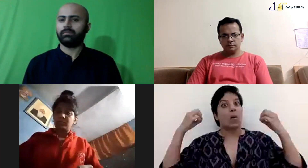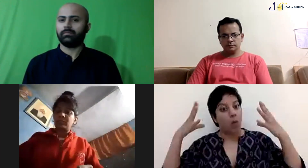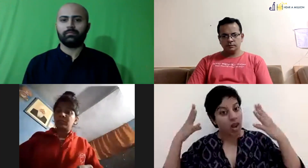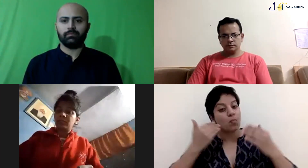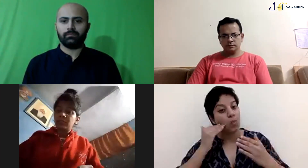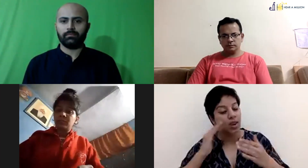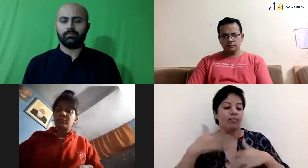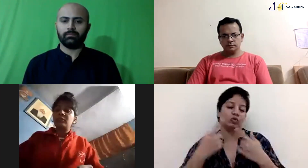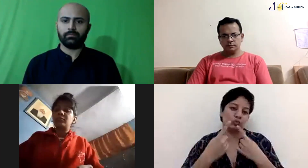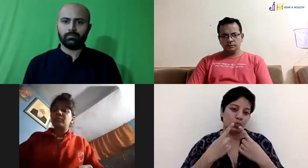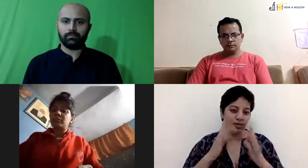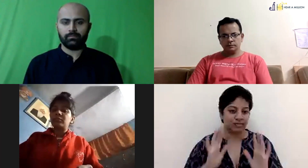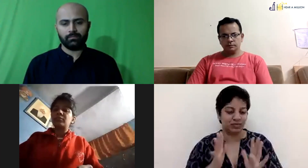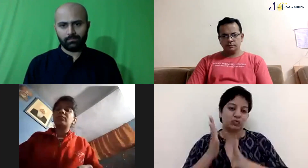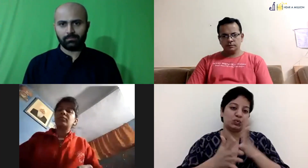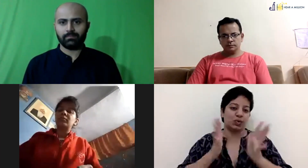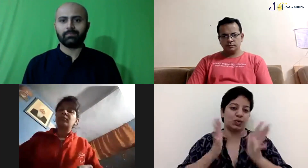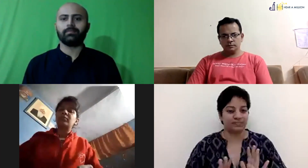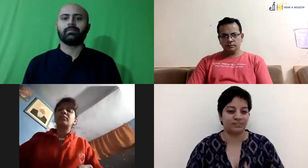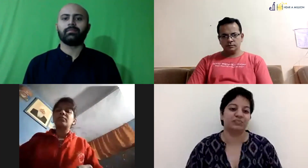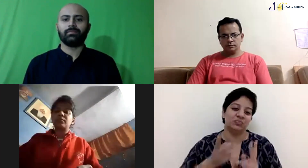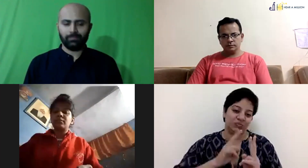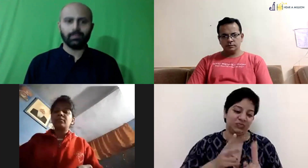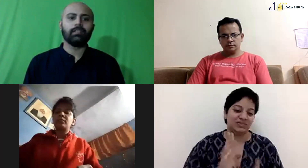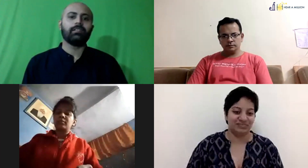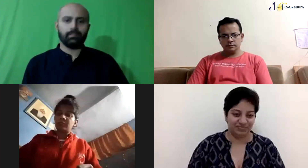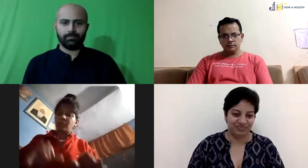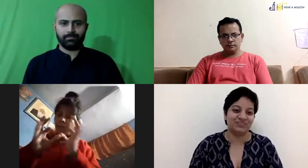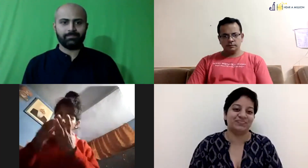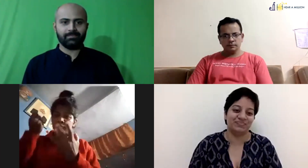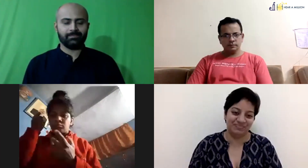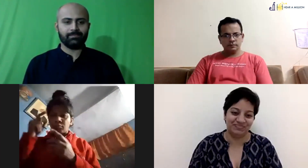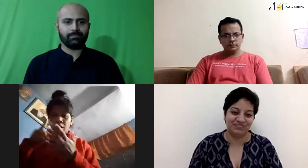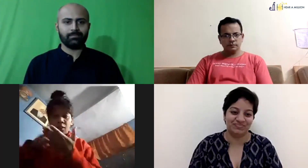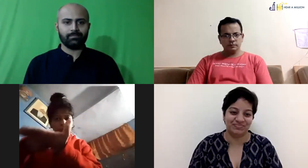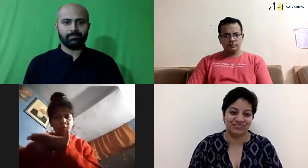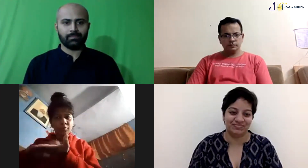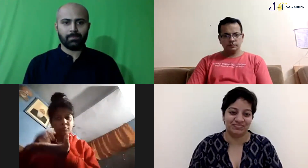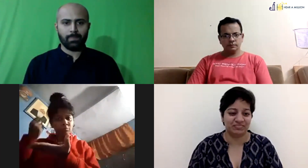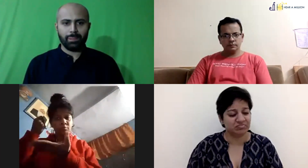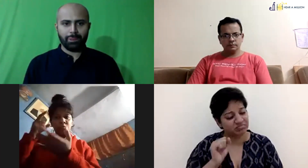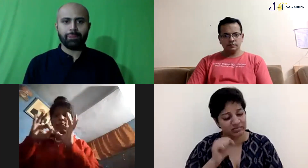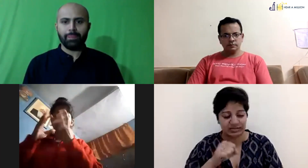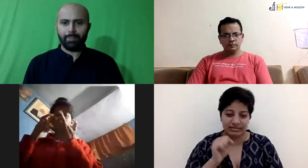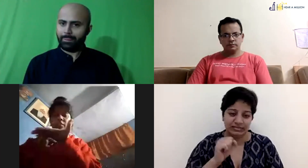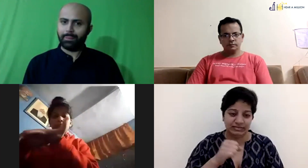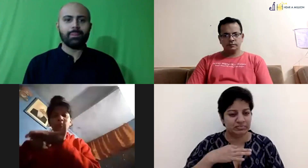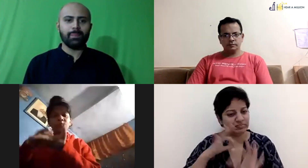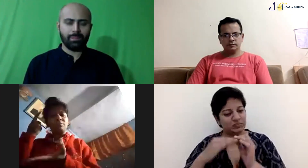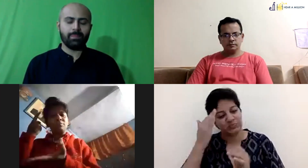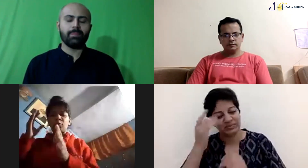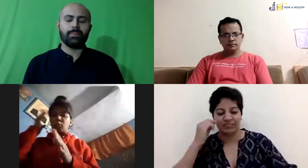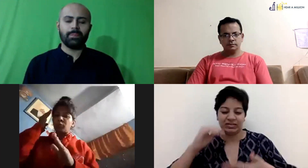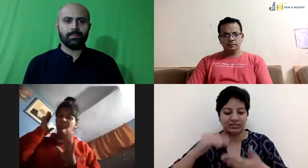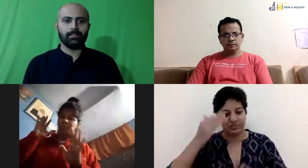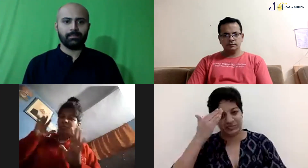so we can't sign when we are having lights off. So with the having lights on, that's only we can sign. Okay, we